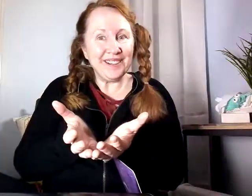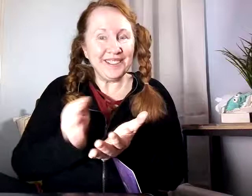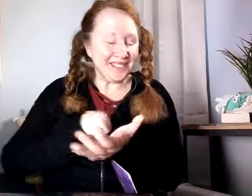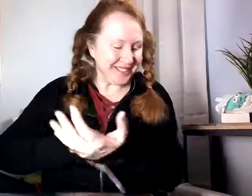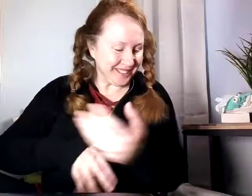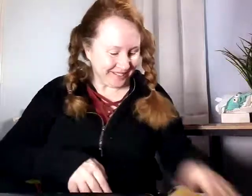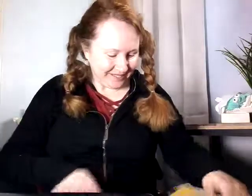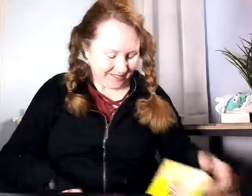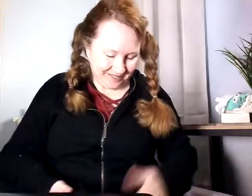world.